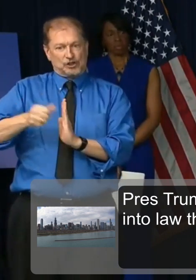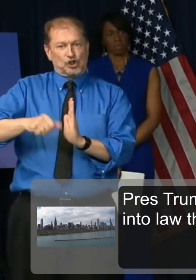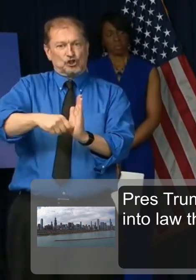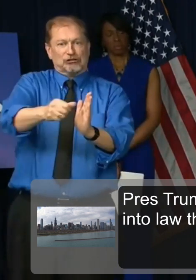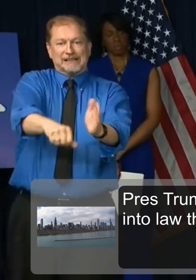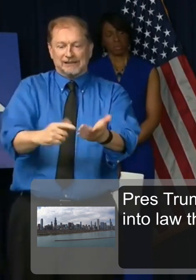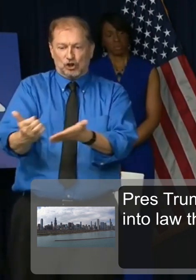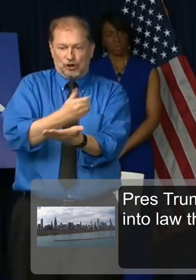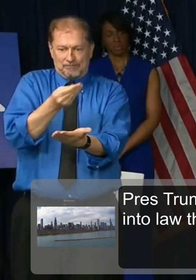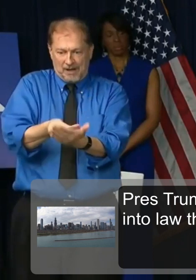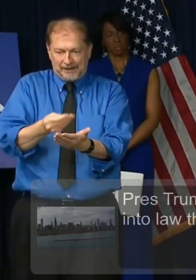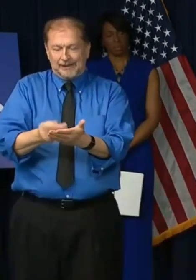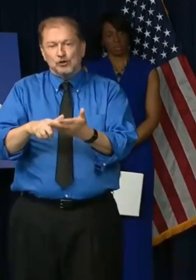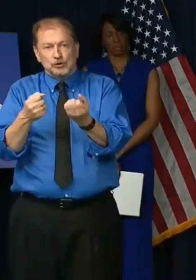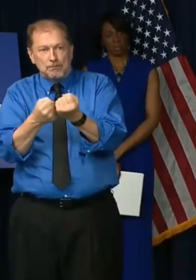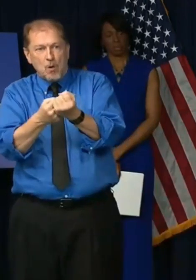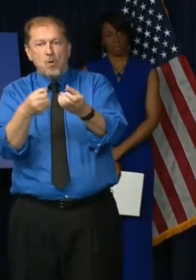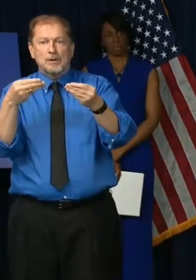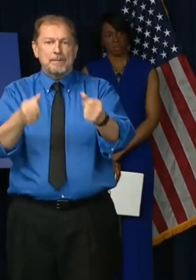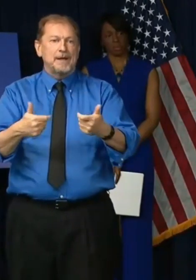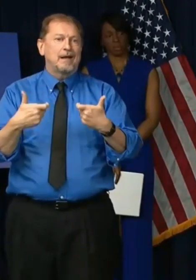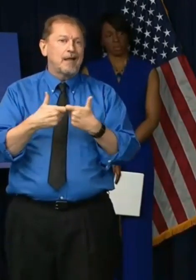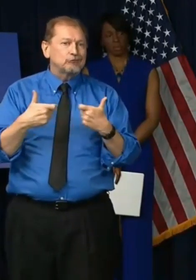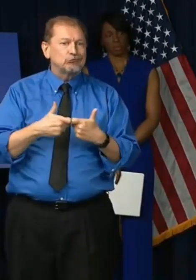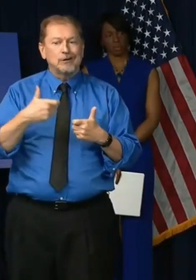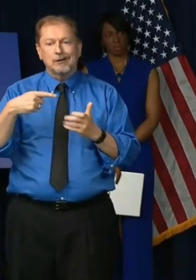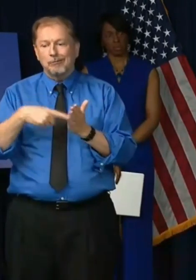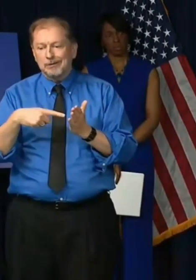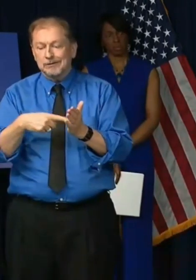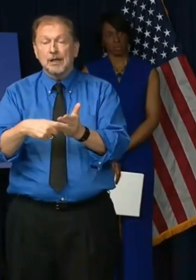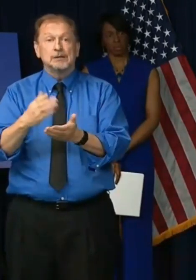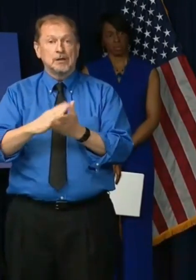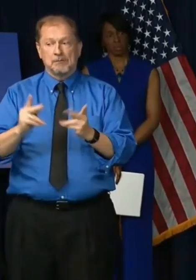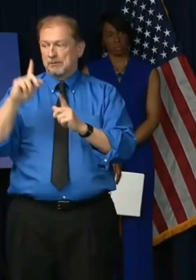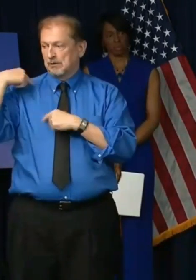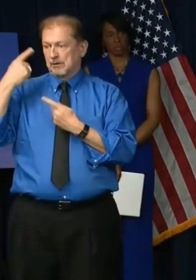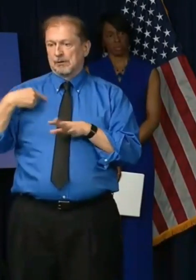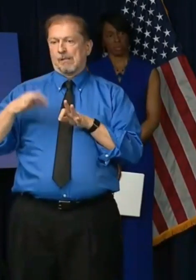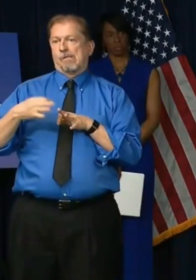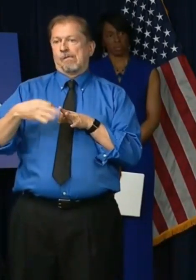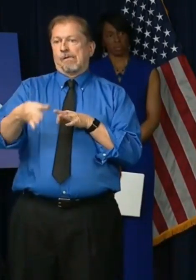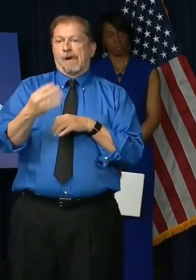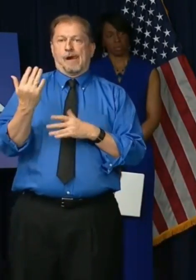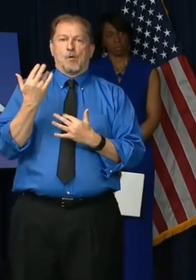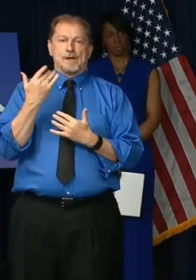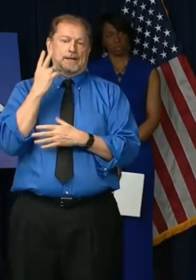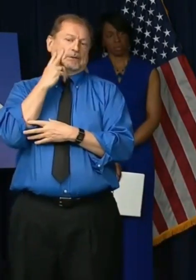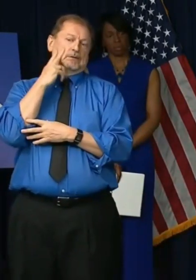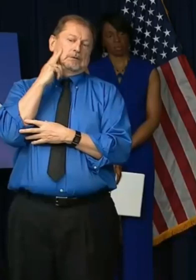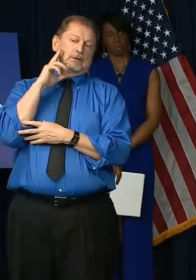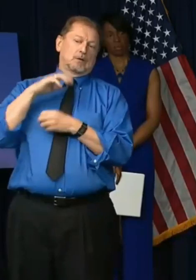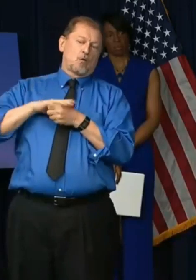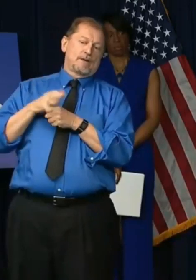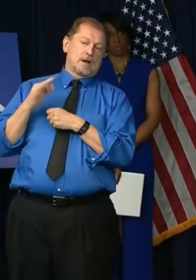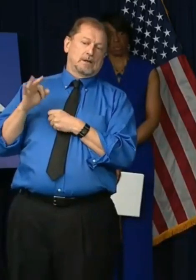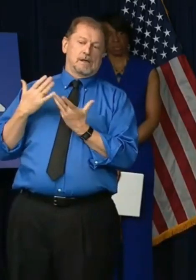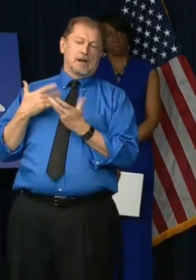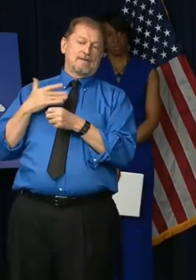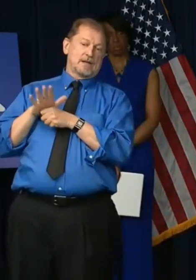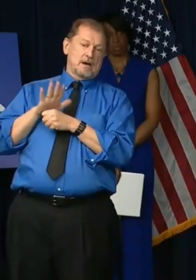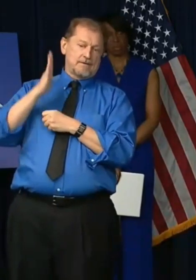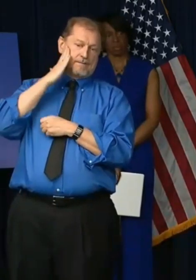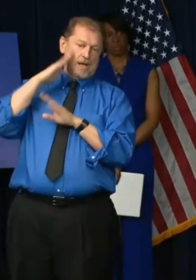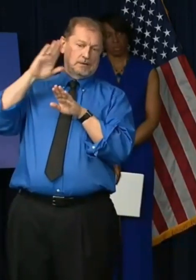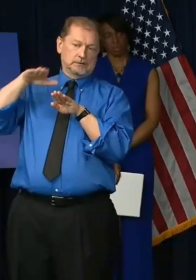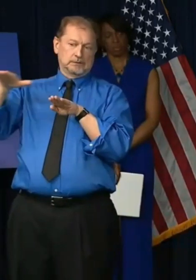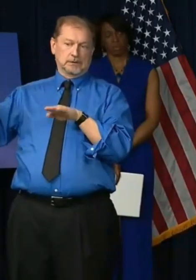wanted to make it easier. And also there are people who have had to put off surgeries, for all of this time because we wanted to make